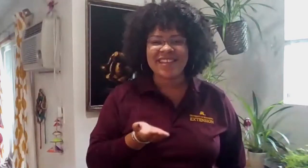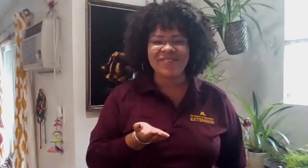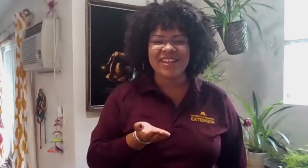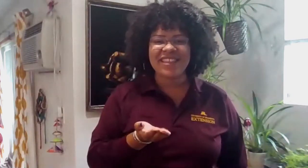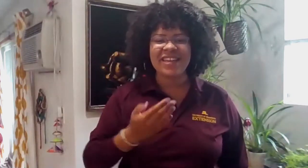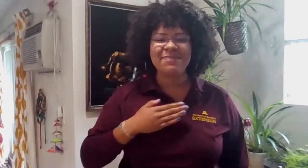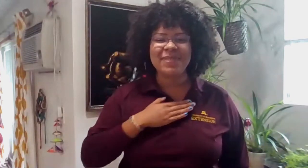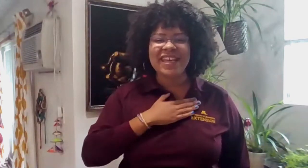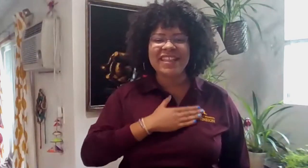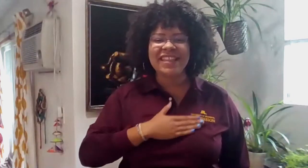And we sign, please.